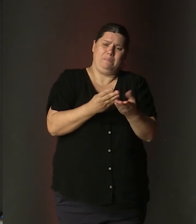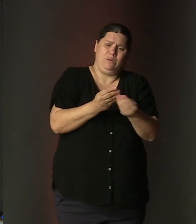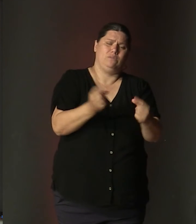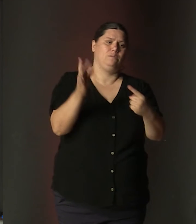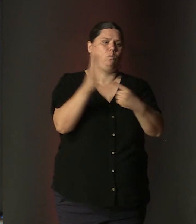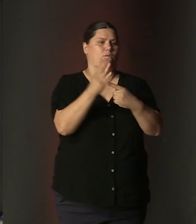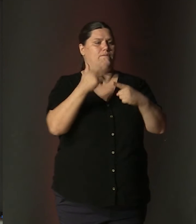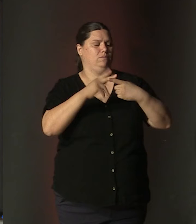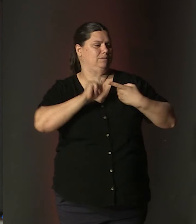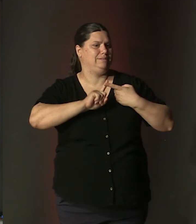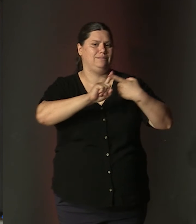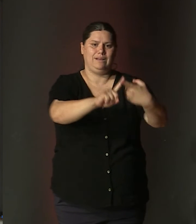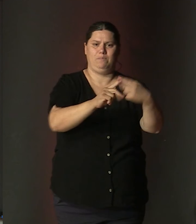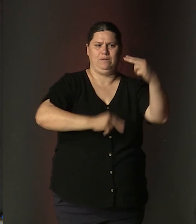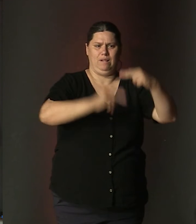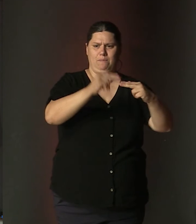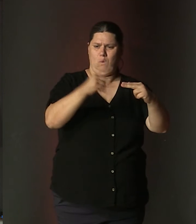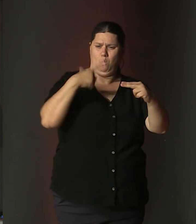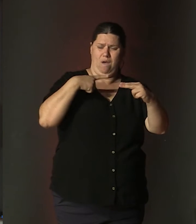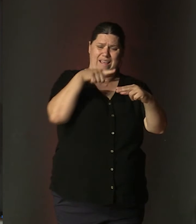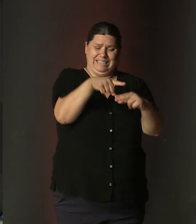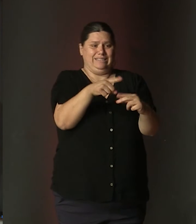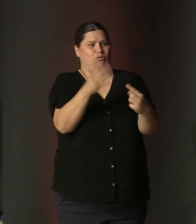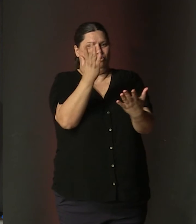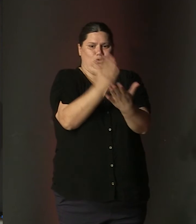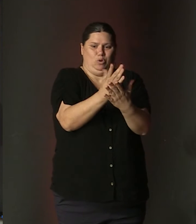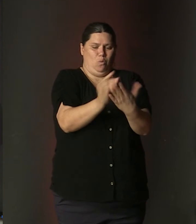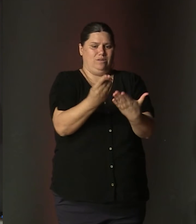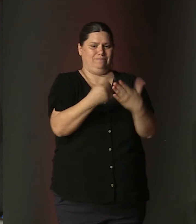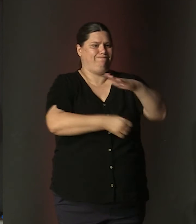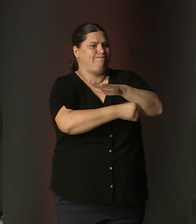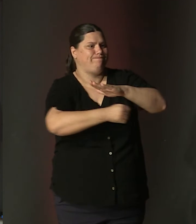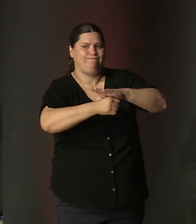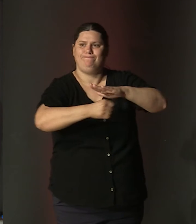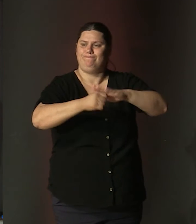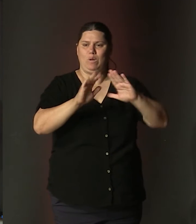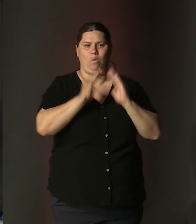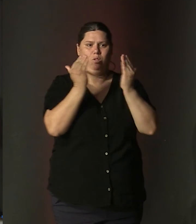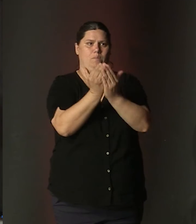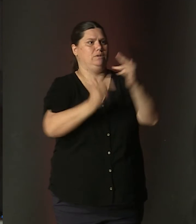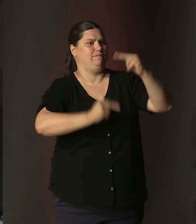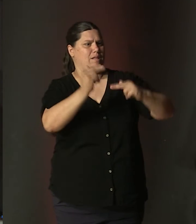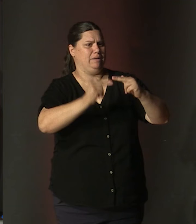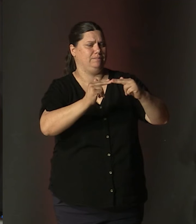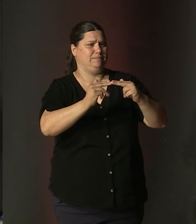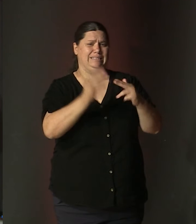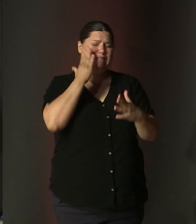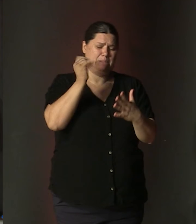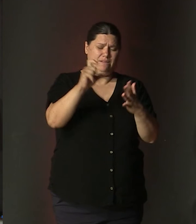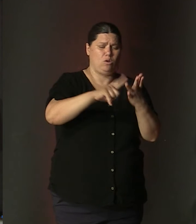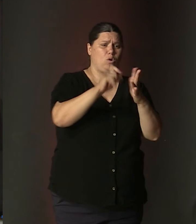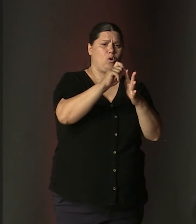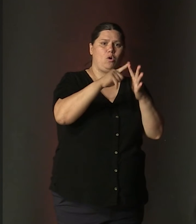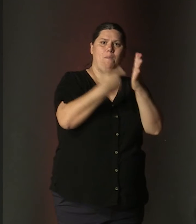development because they're literally the matter that underpins much of global development, whether it be the copper that wires